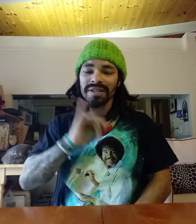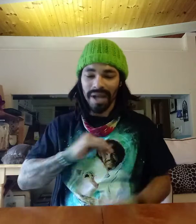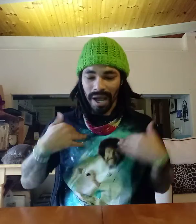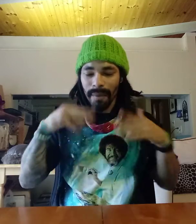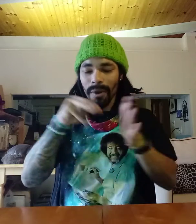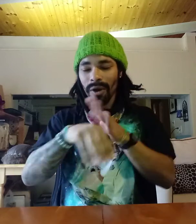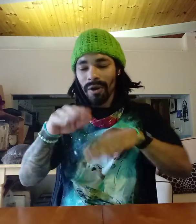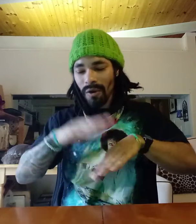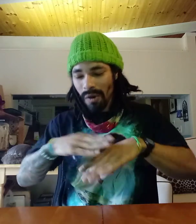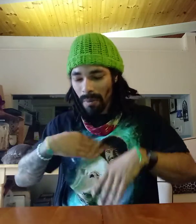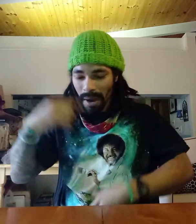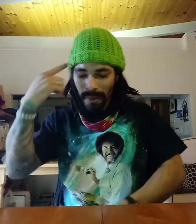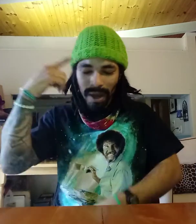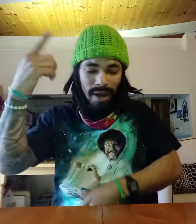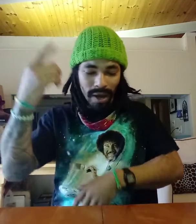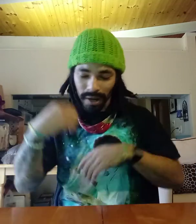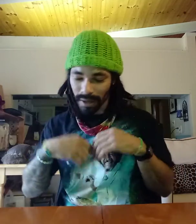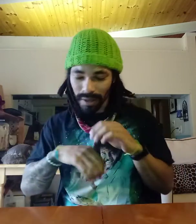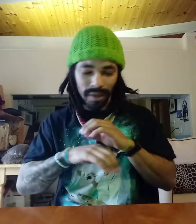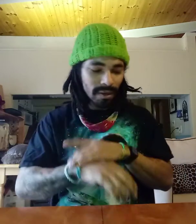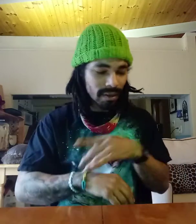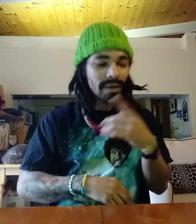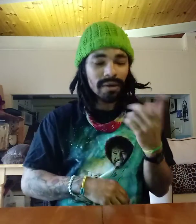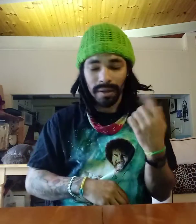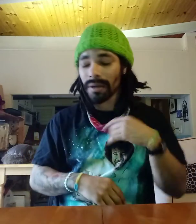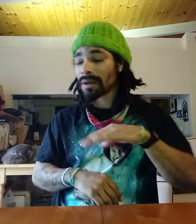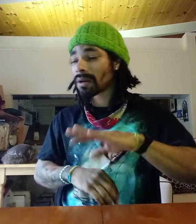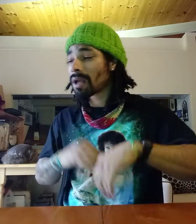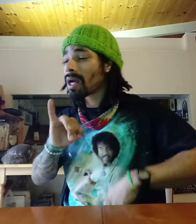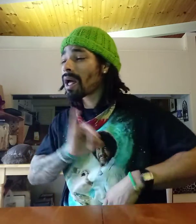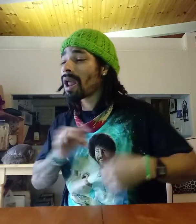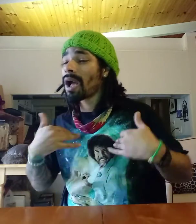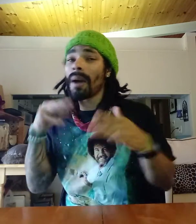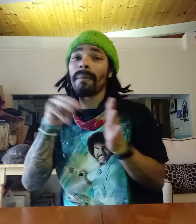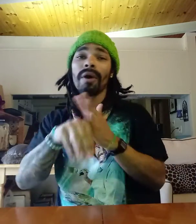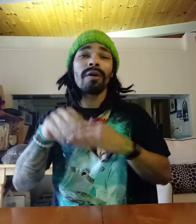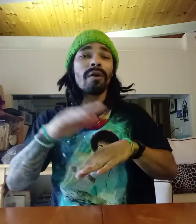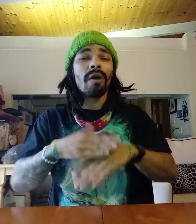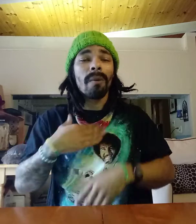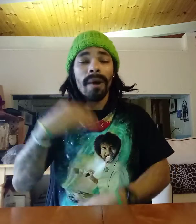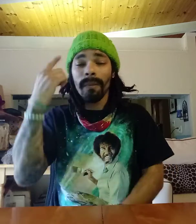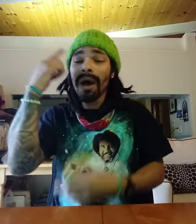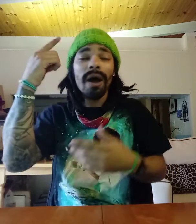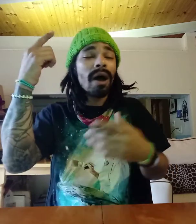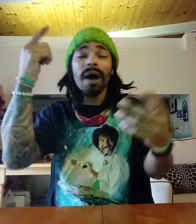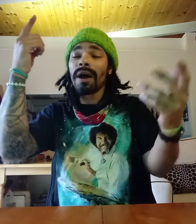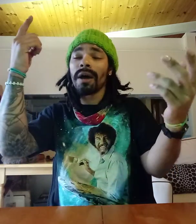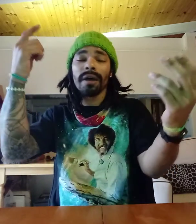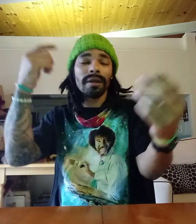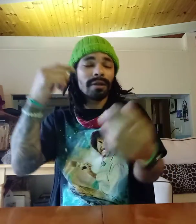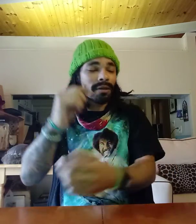got murder on my mind. Bitch, I got murder on my mind. I got murder on my mind.